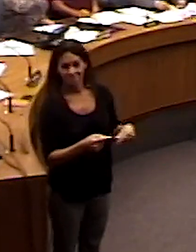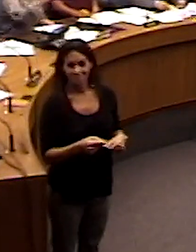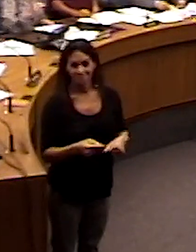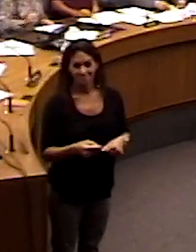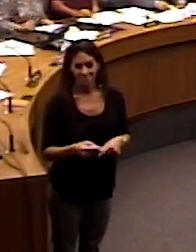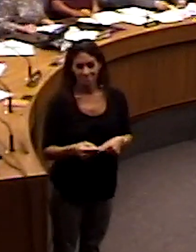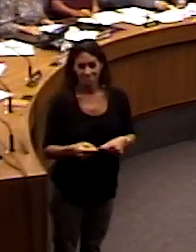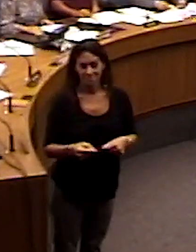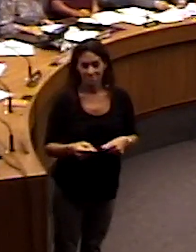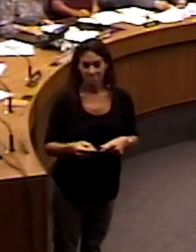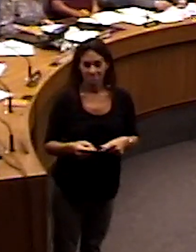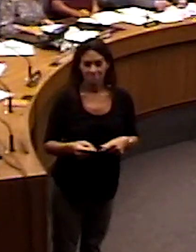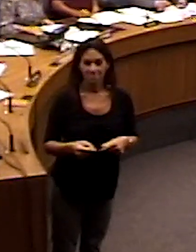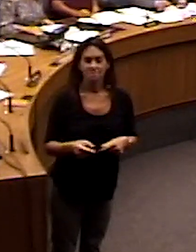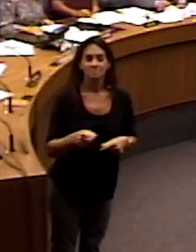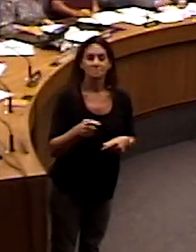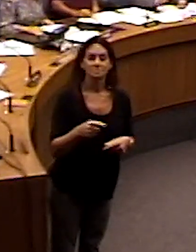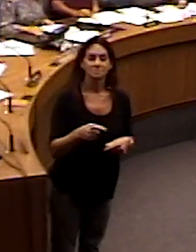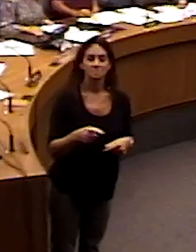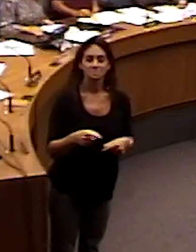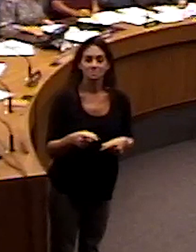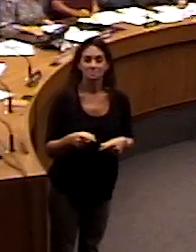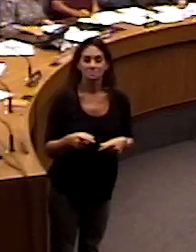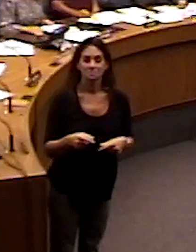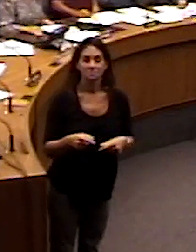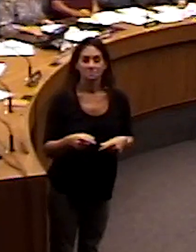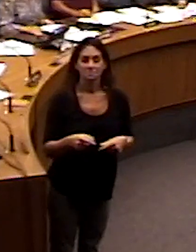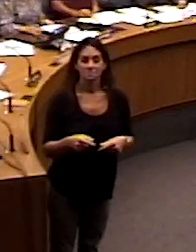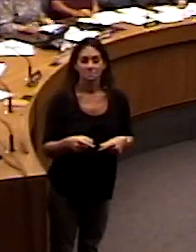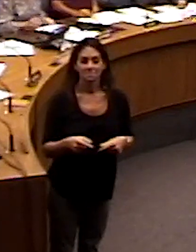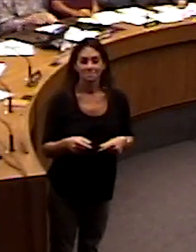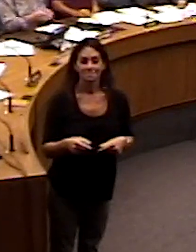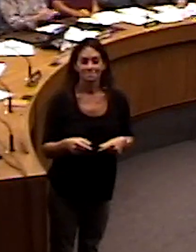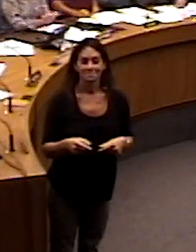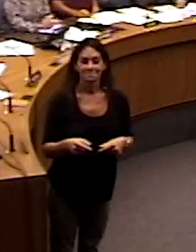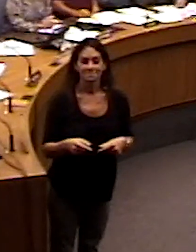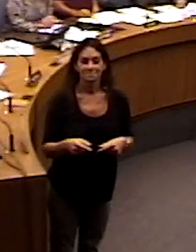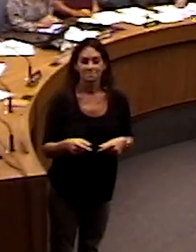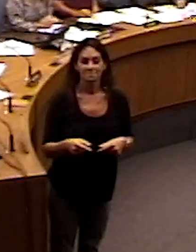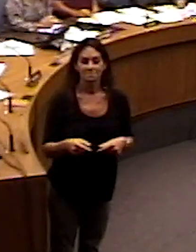Okay. Can she come up and give her name and address for the record, please?